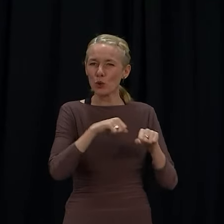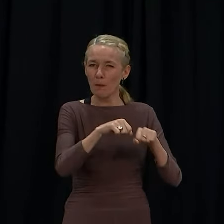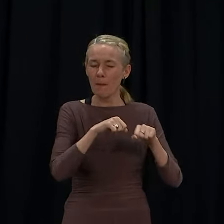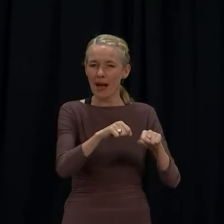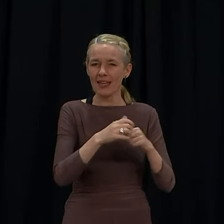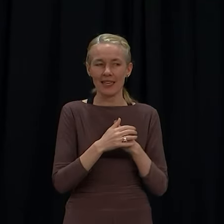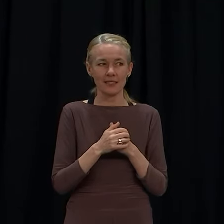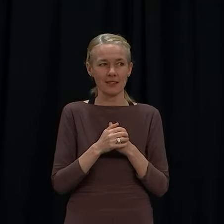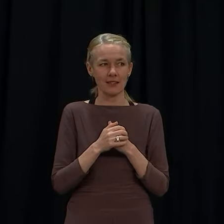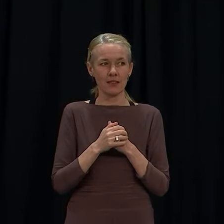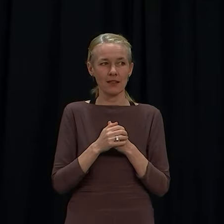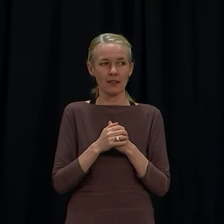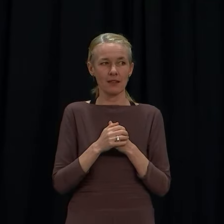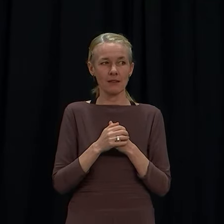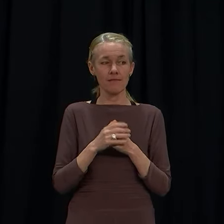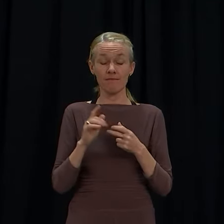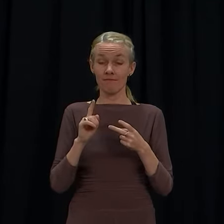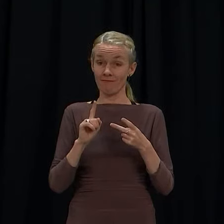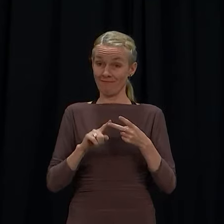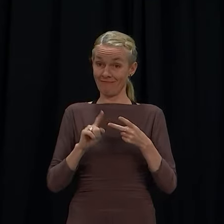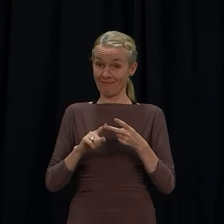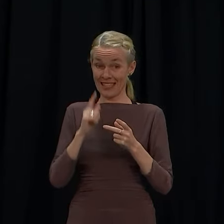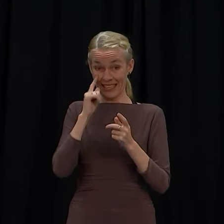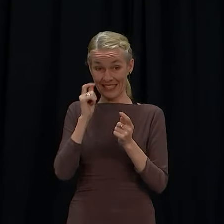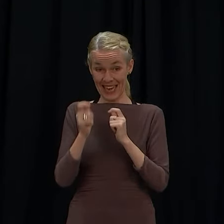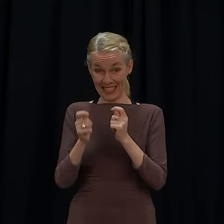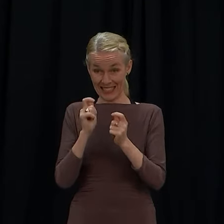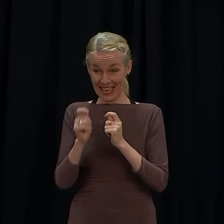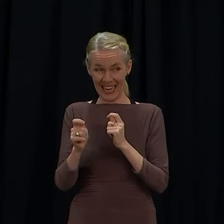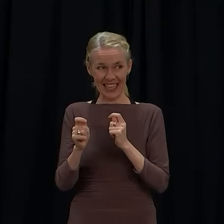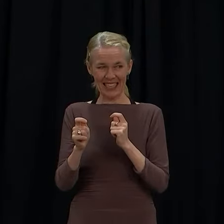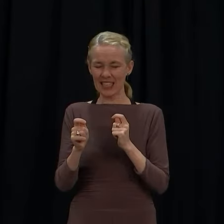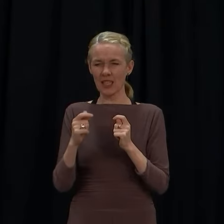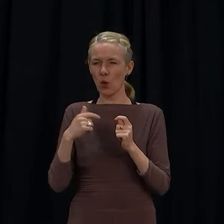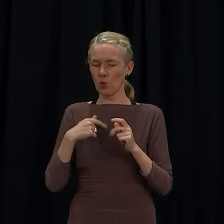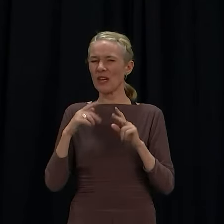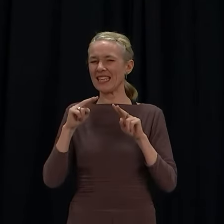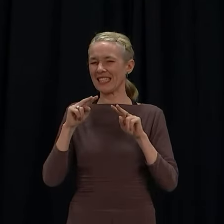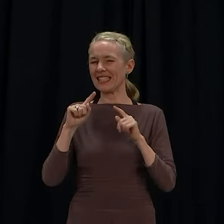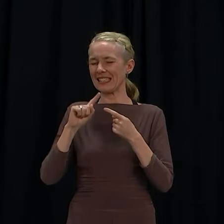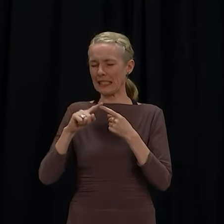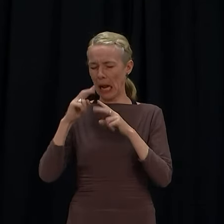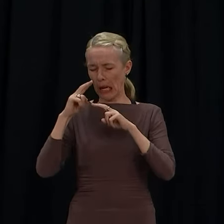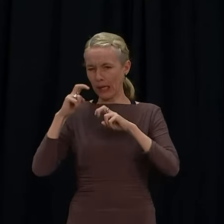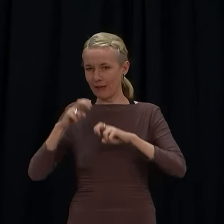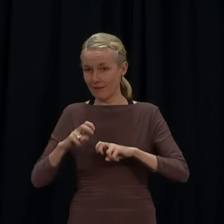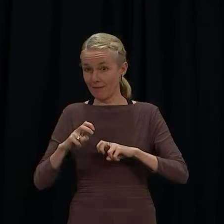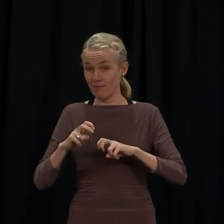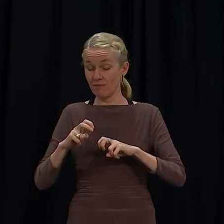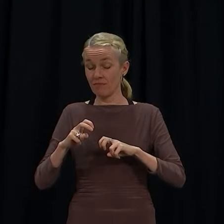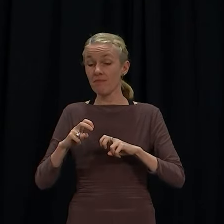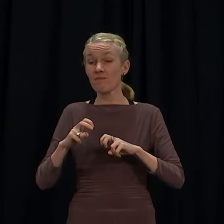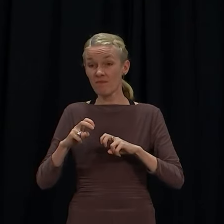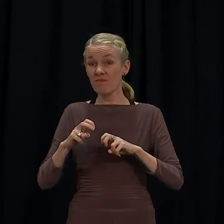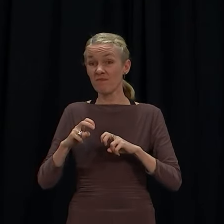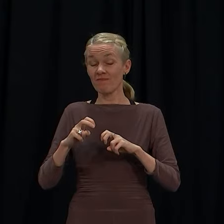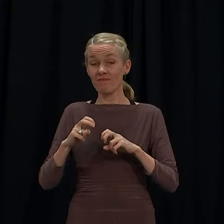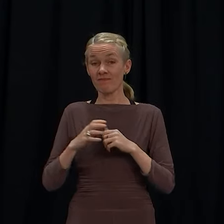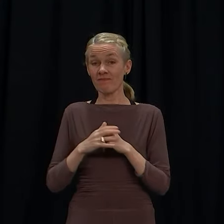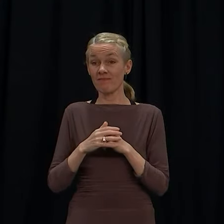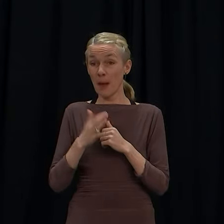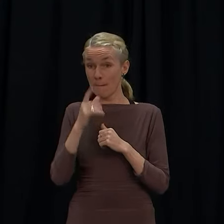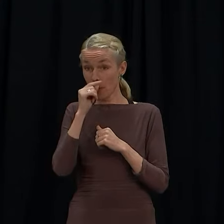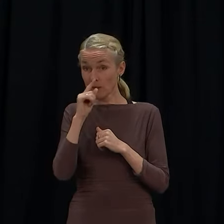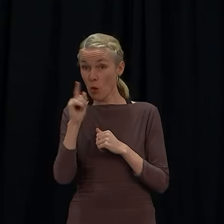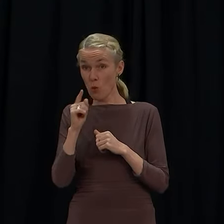We haven't yet provided a conclusion. The evidence is emerging